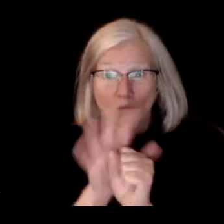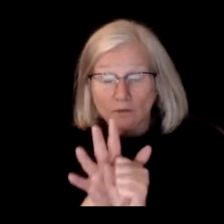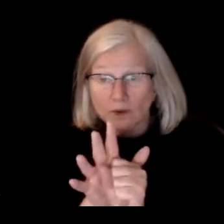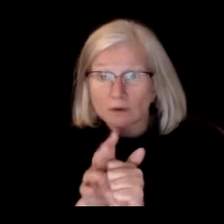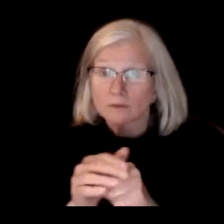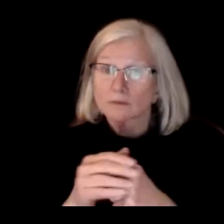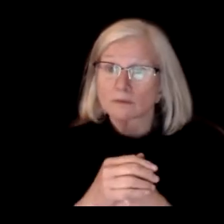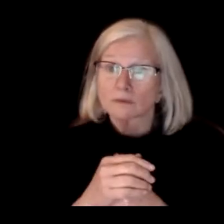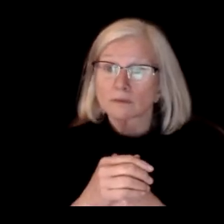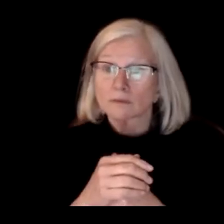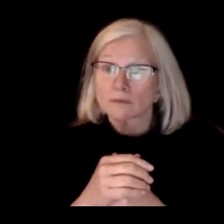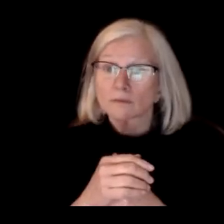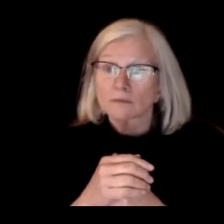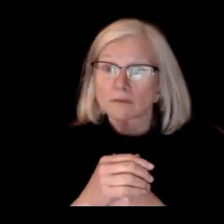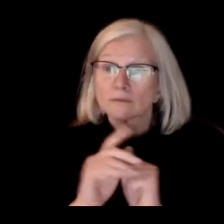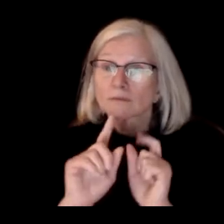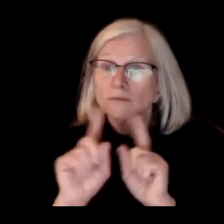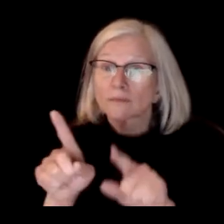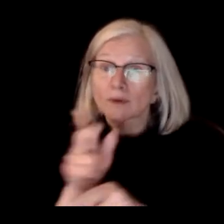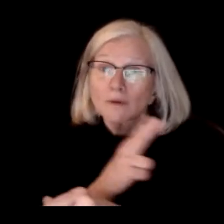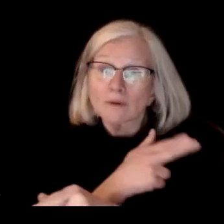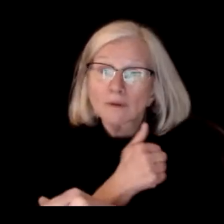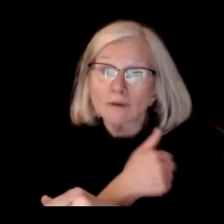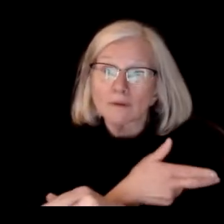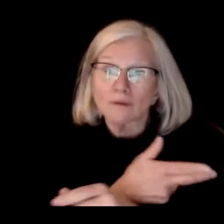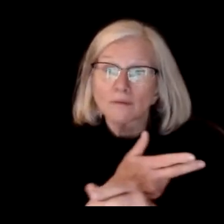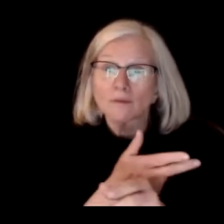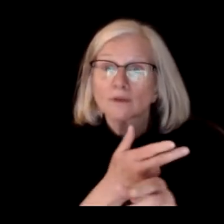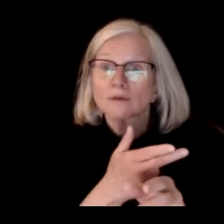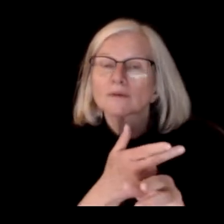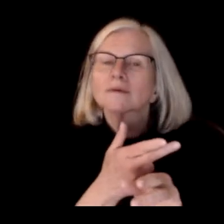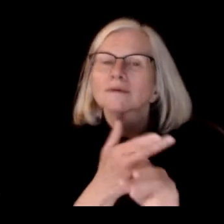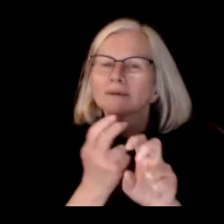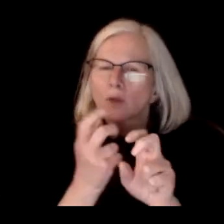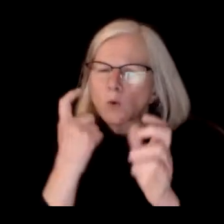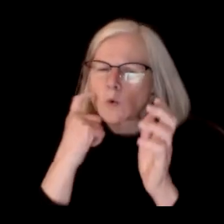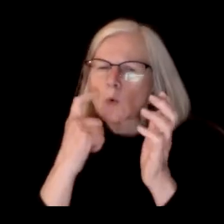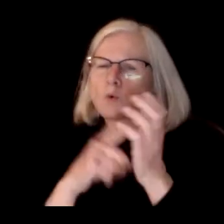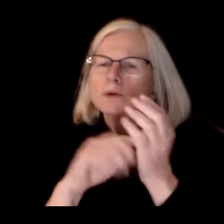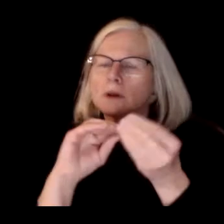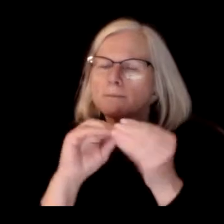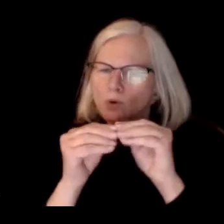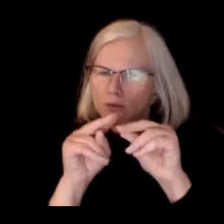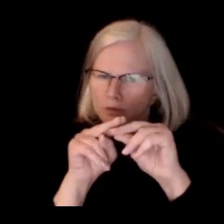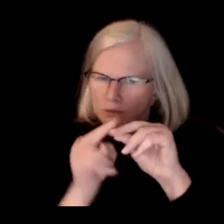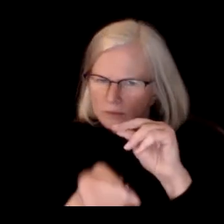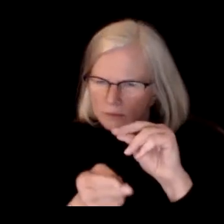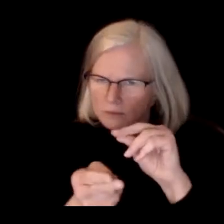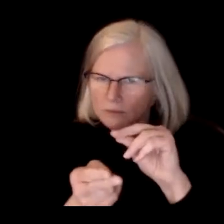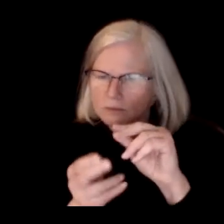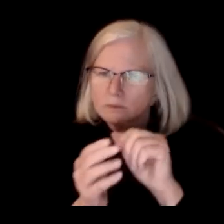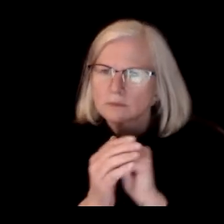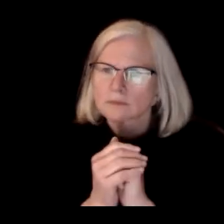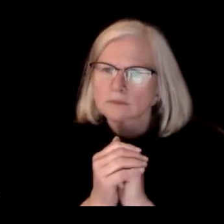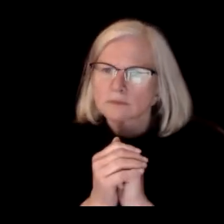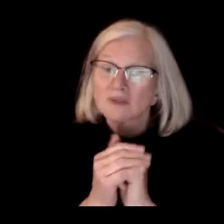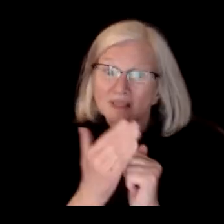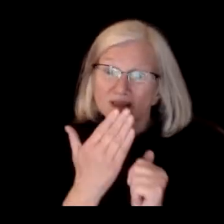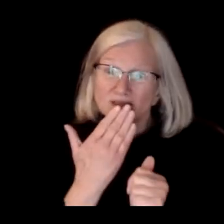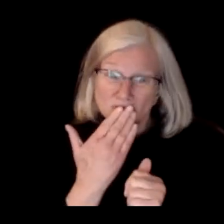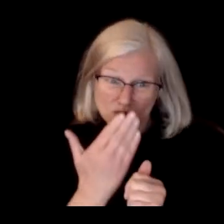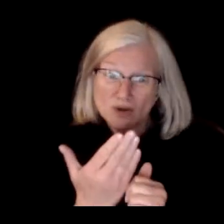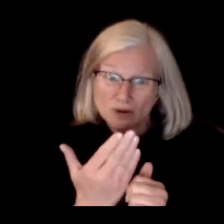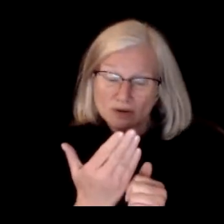declining slightly. So these are both reassuring signs in terms of the beds in use and the average number of